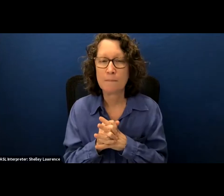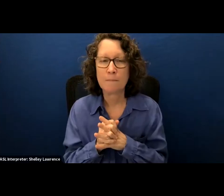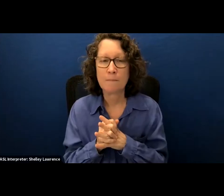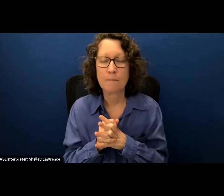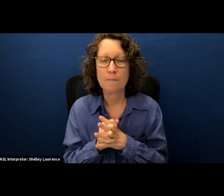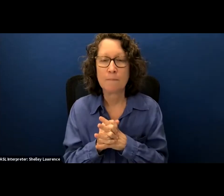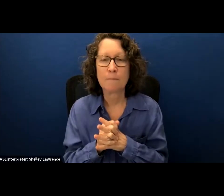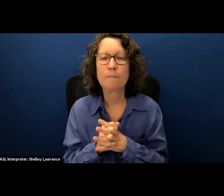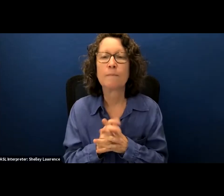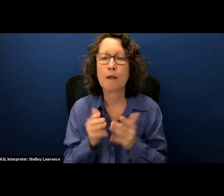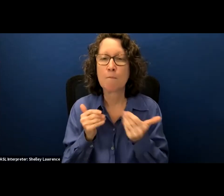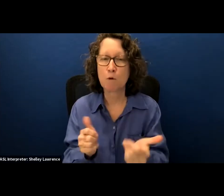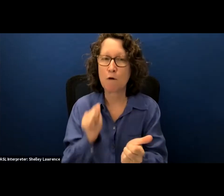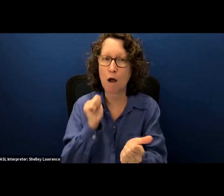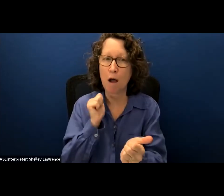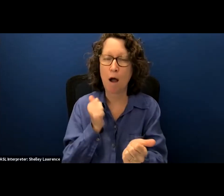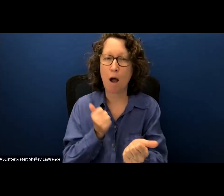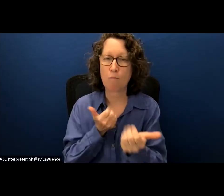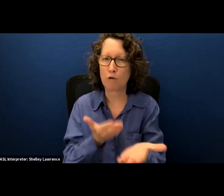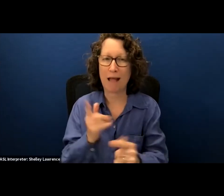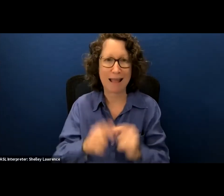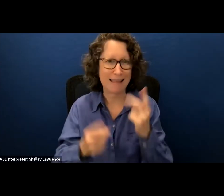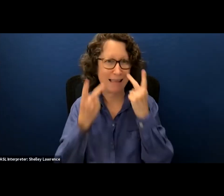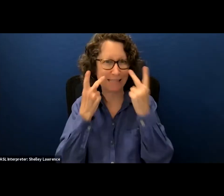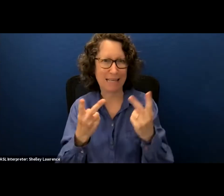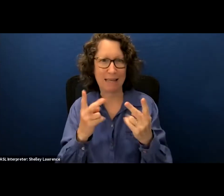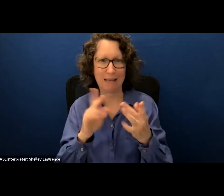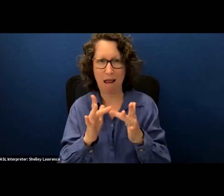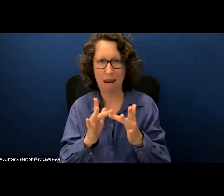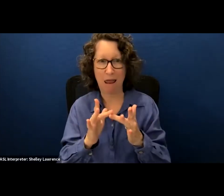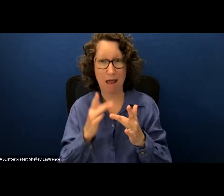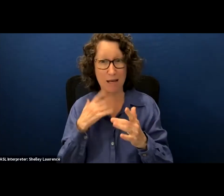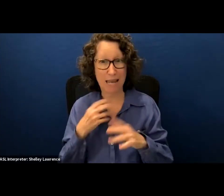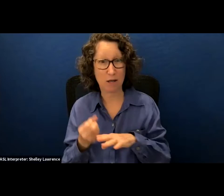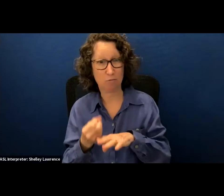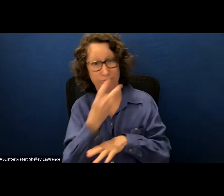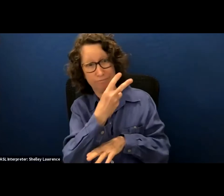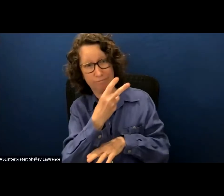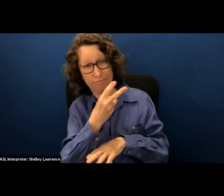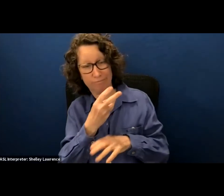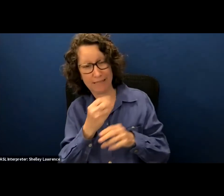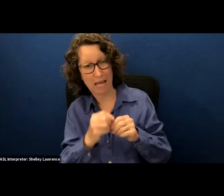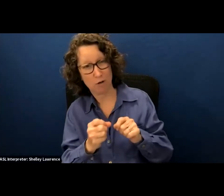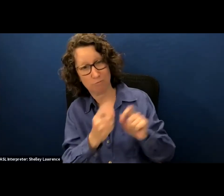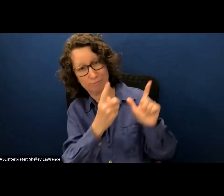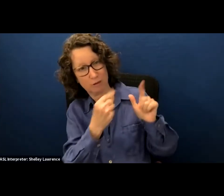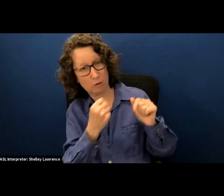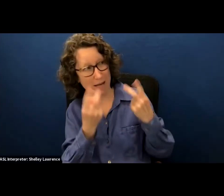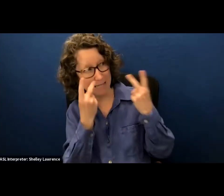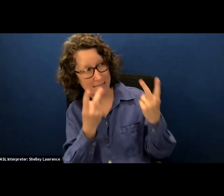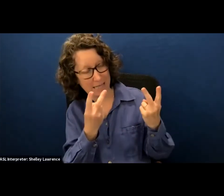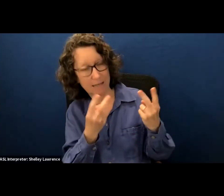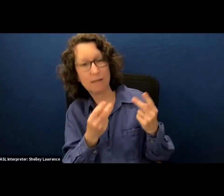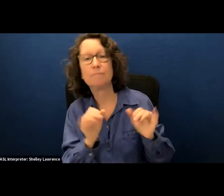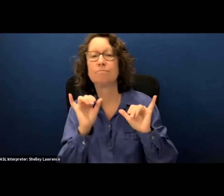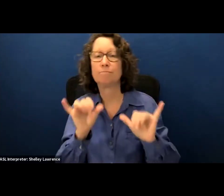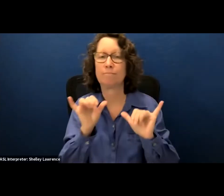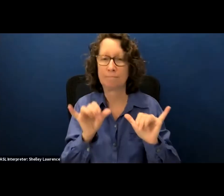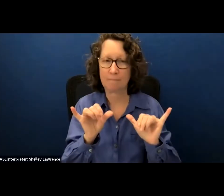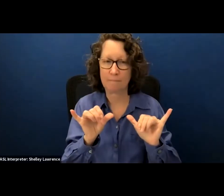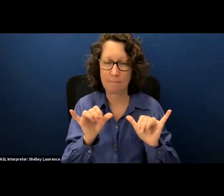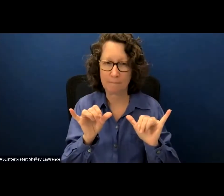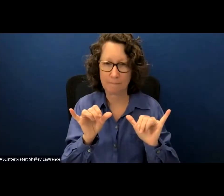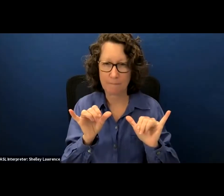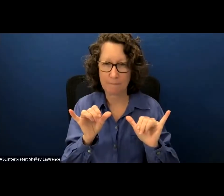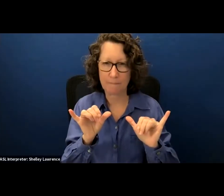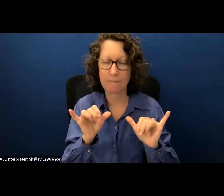Move approval. I'm not able to see it online right now. Do you have it up, Ms. Alvarez? Yeah. Okay, Ms. Ford, could you